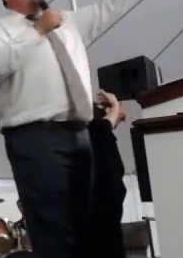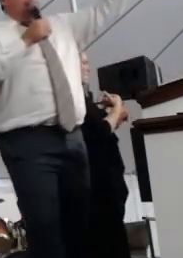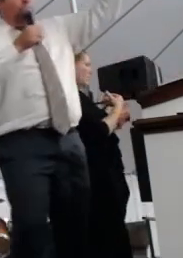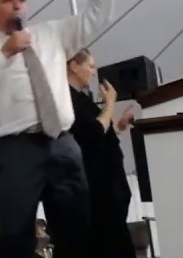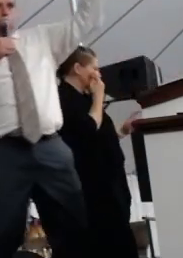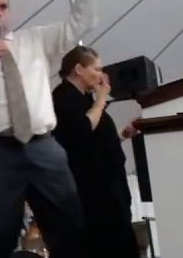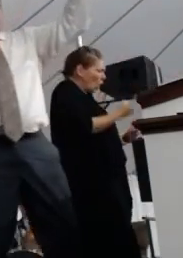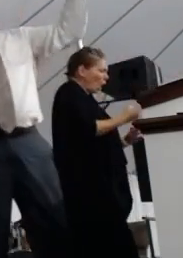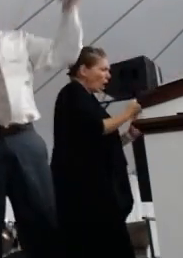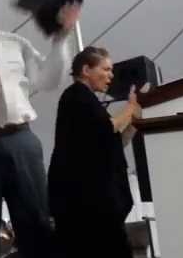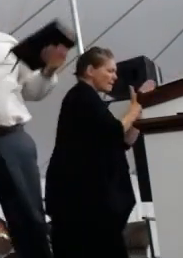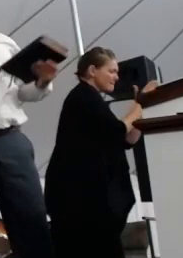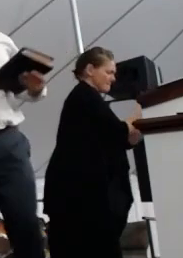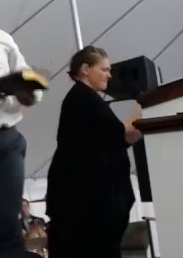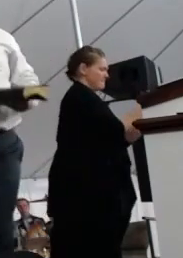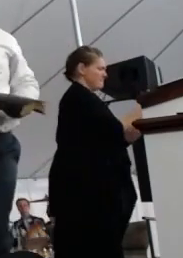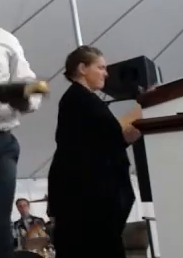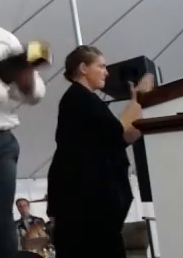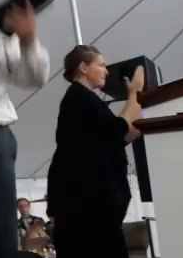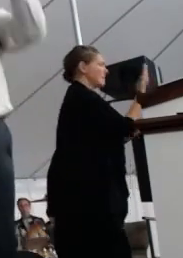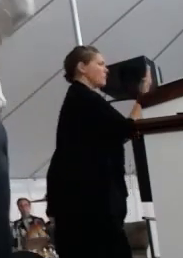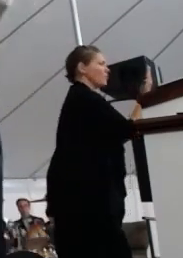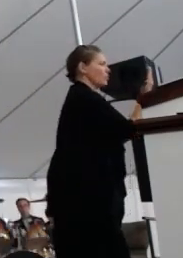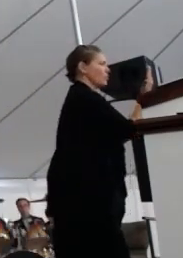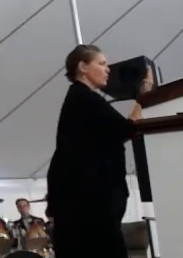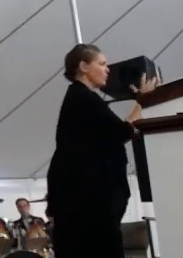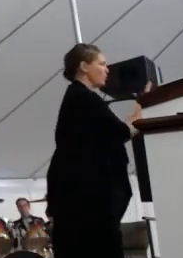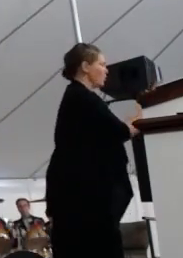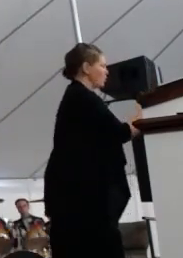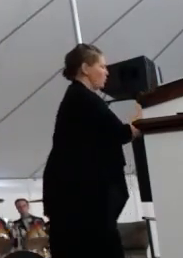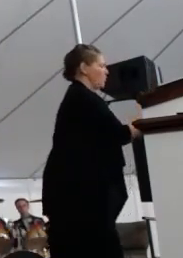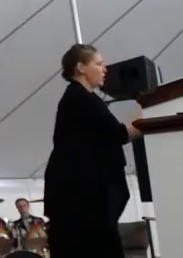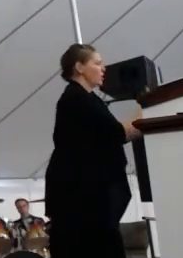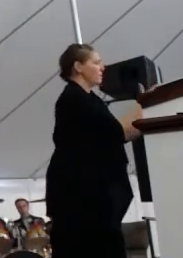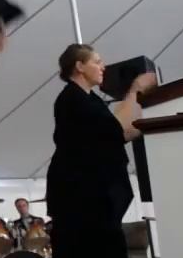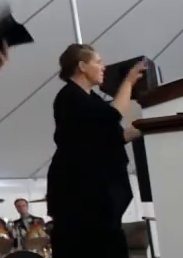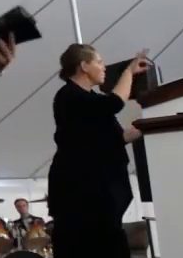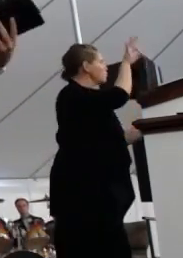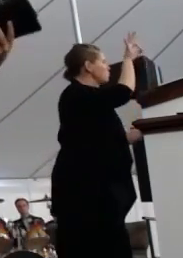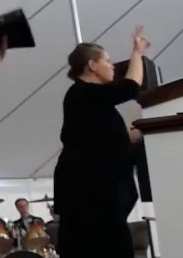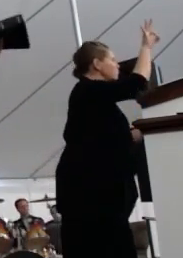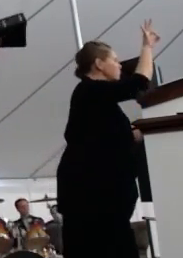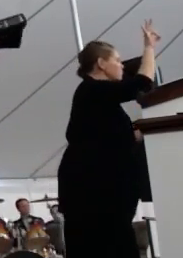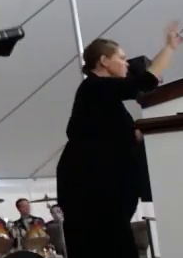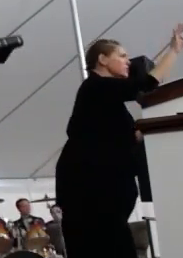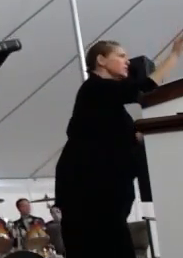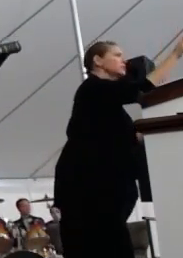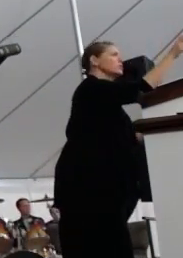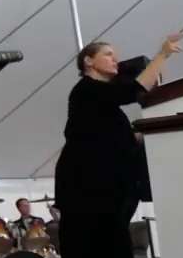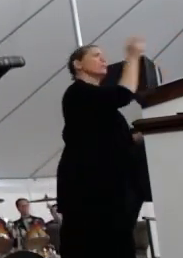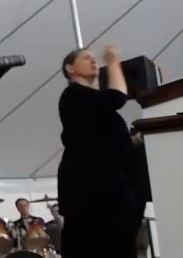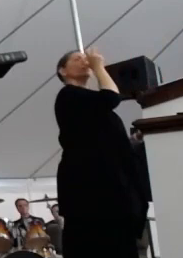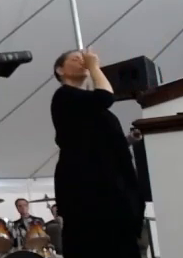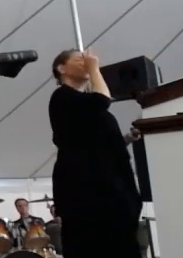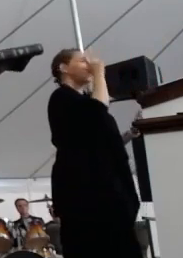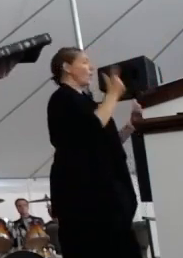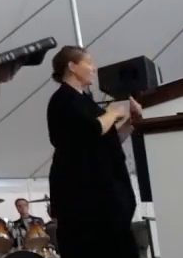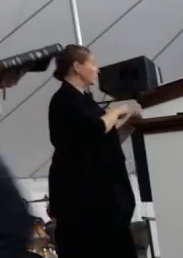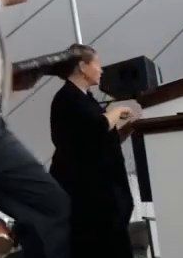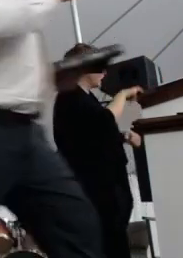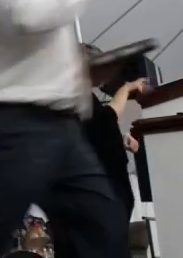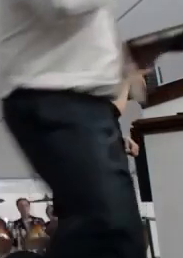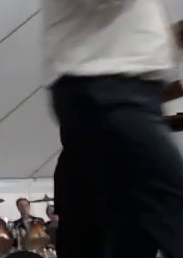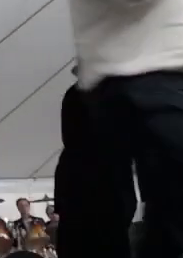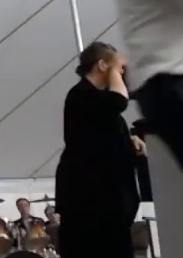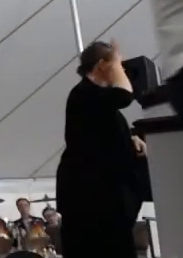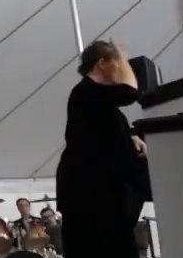a mirror. We got exposed to a sermon. Maybe the first time you heard preaching, maybe